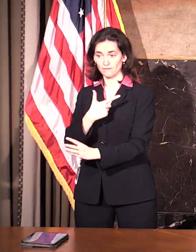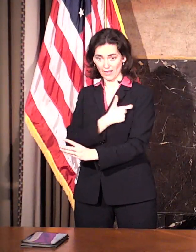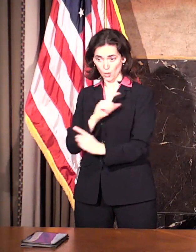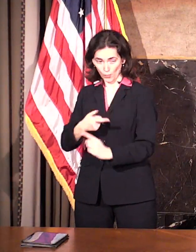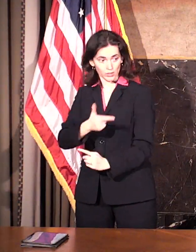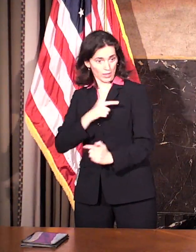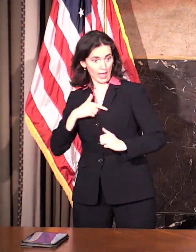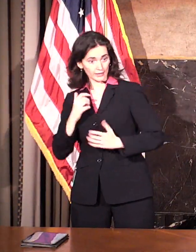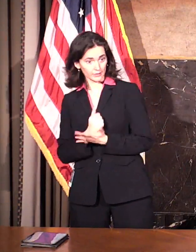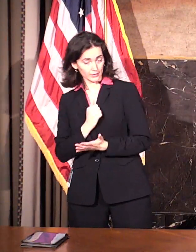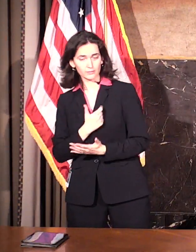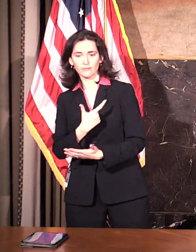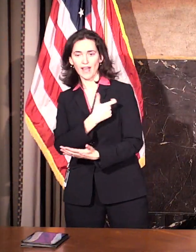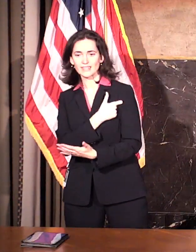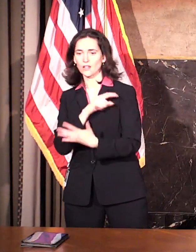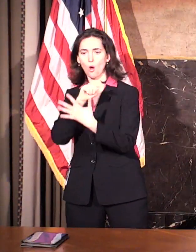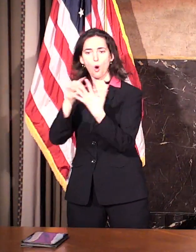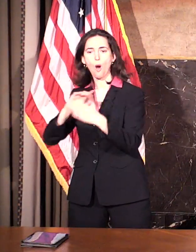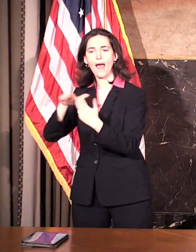turn.